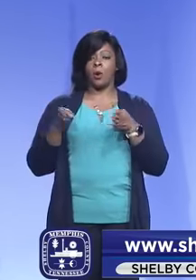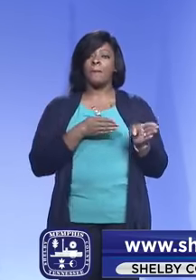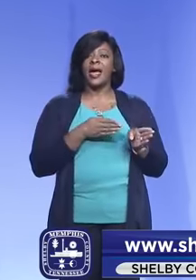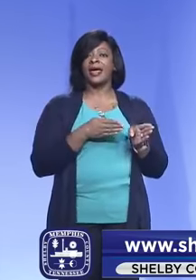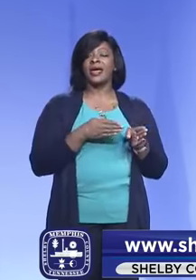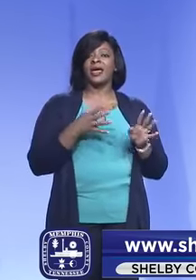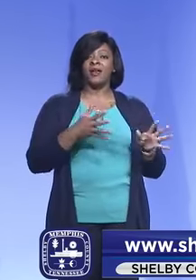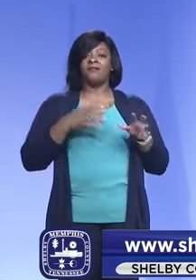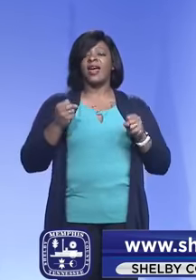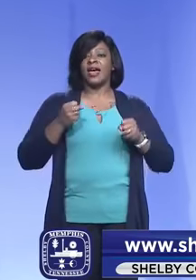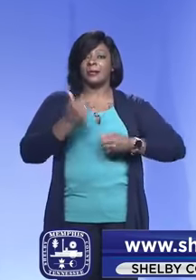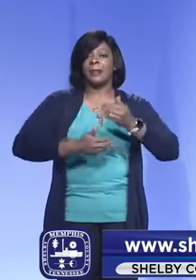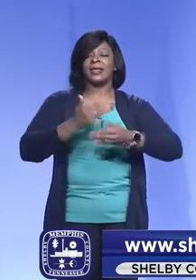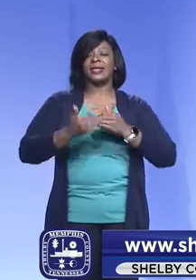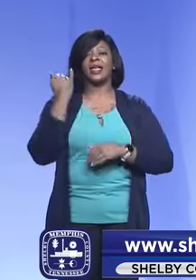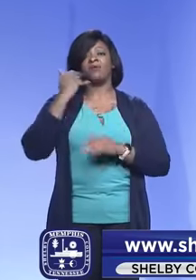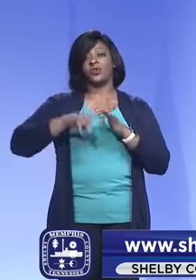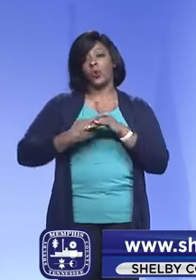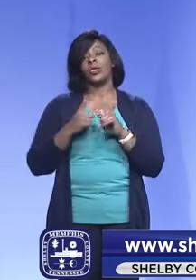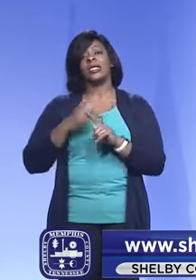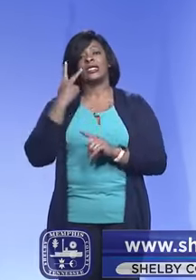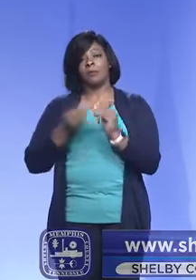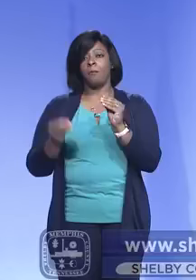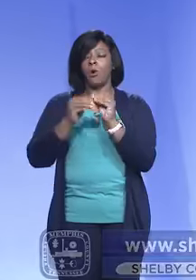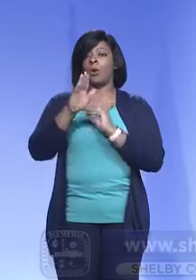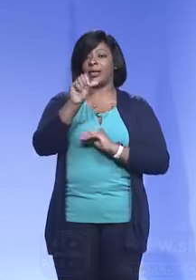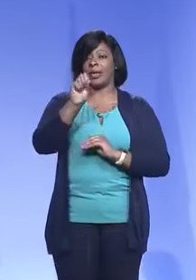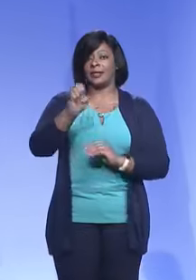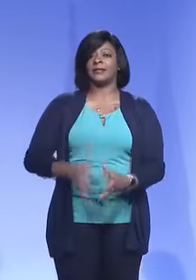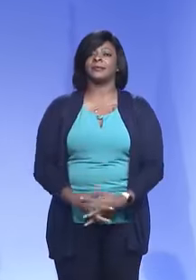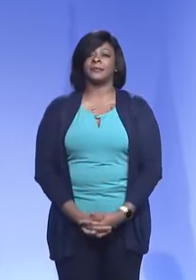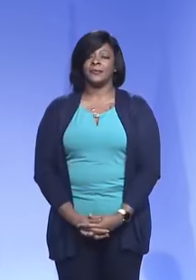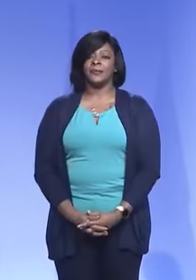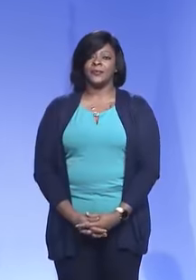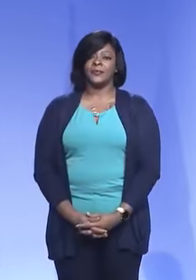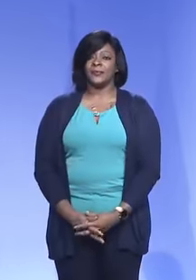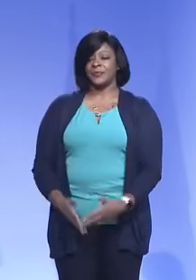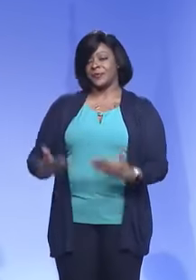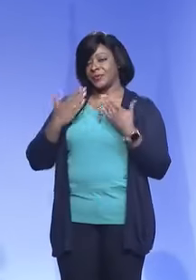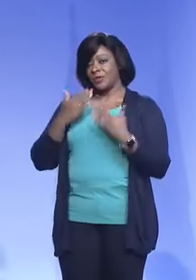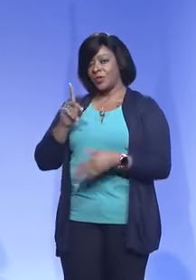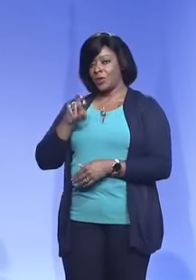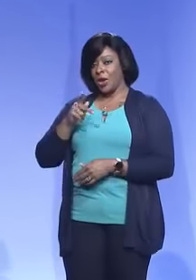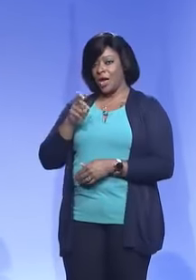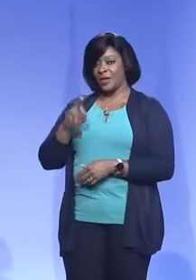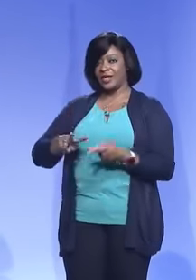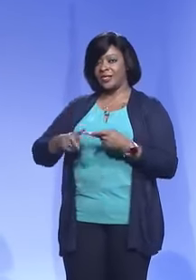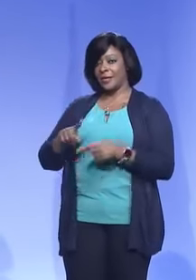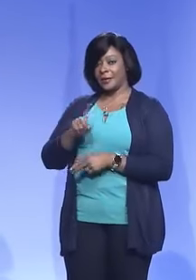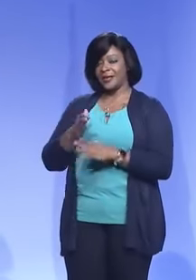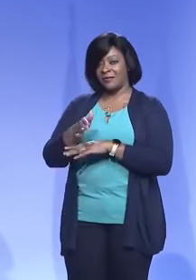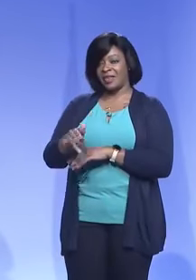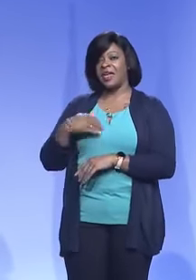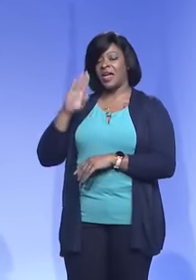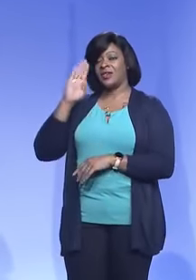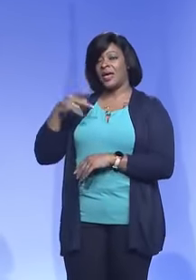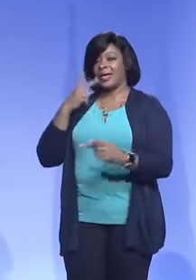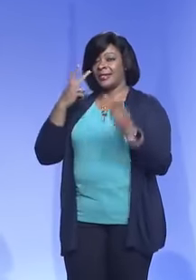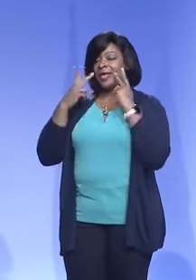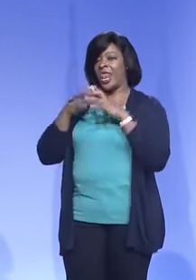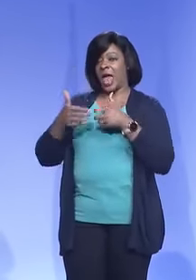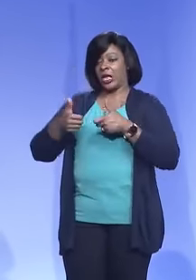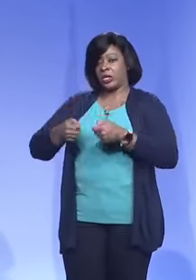a faster pace if we begin to see more cases. Thanks, Dr. Haushalter. And as a follow-up, I know I'm seeing a lot of